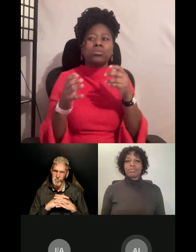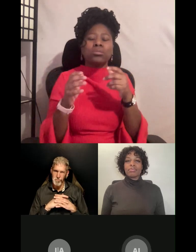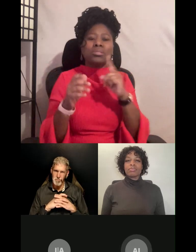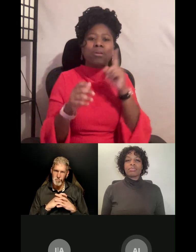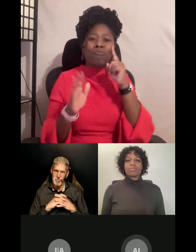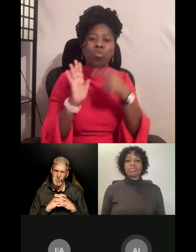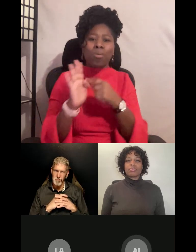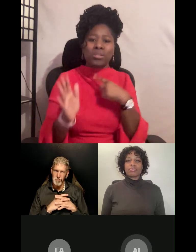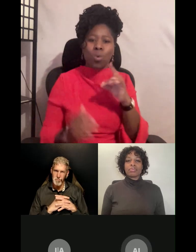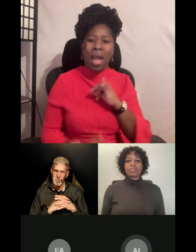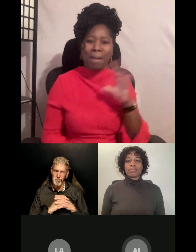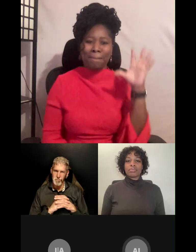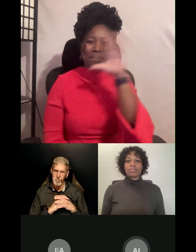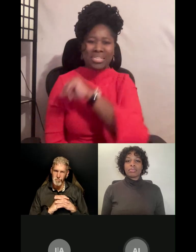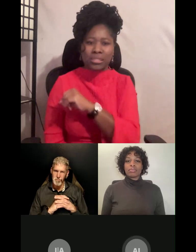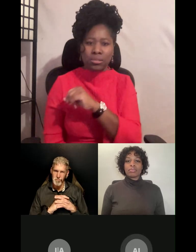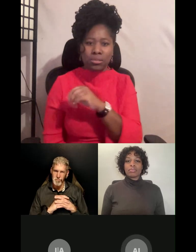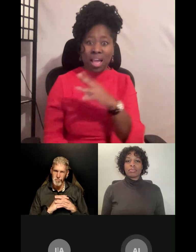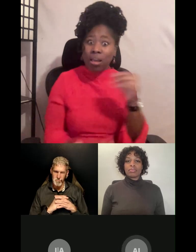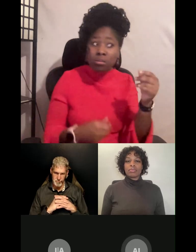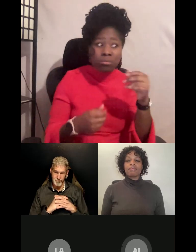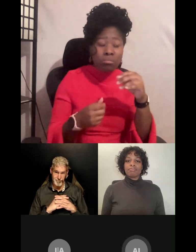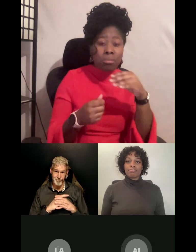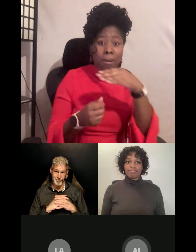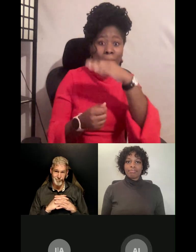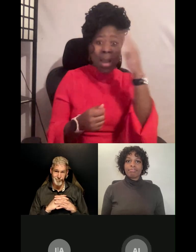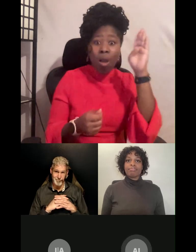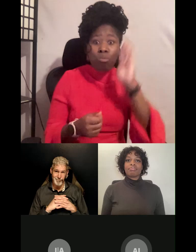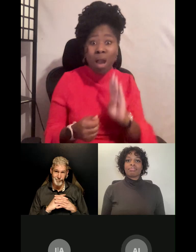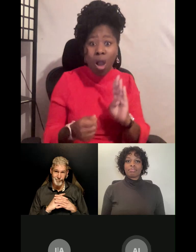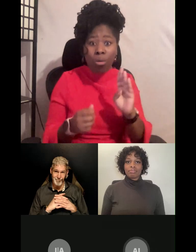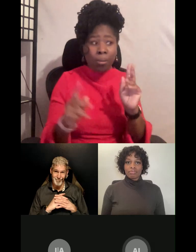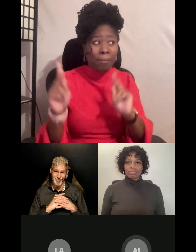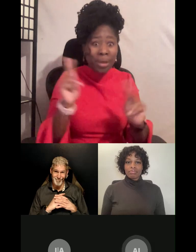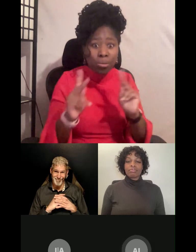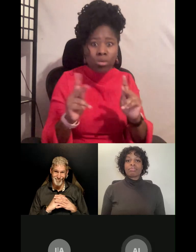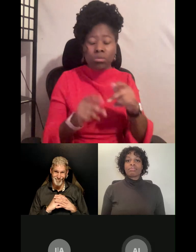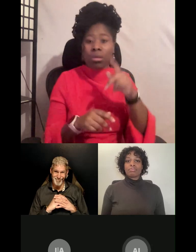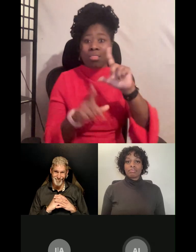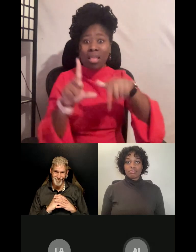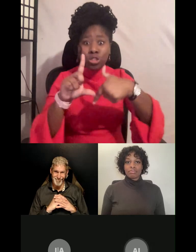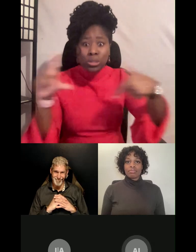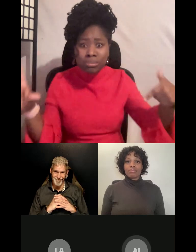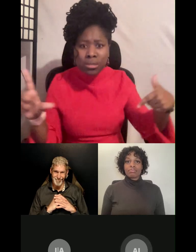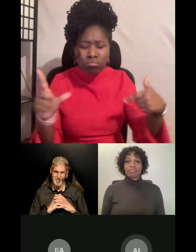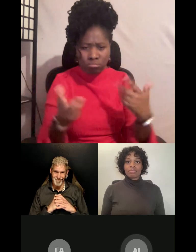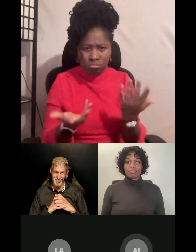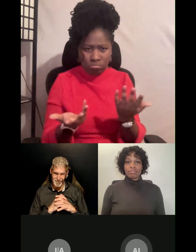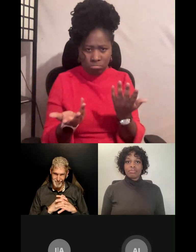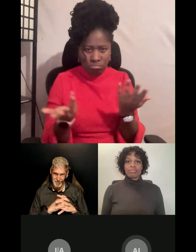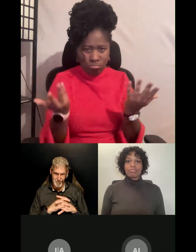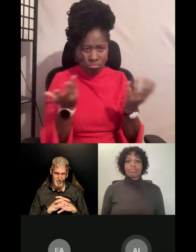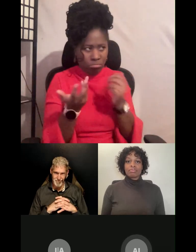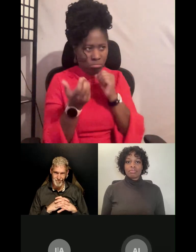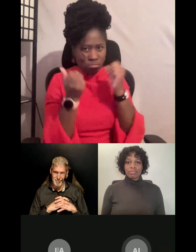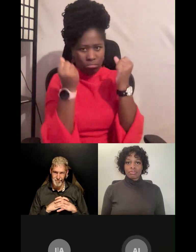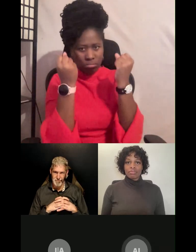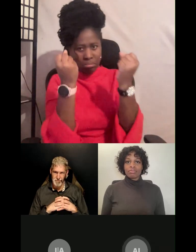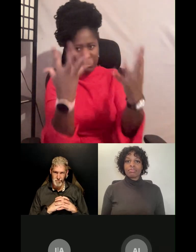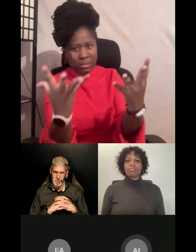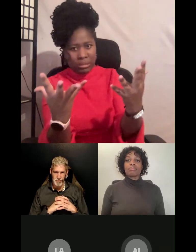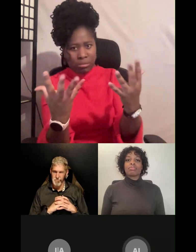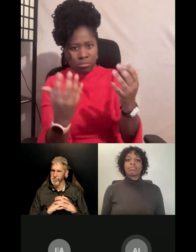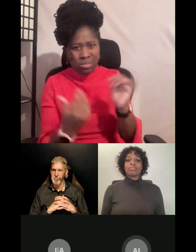on, things sporadically started to come up. But I always wondered how much representation am I missing with Black and